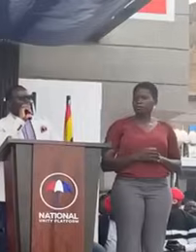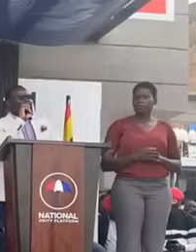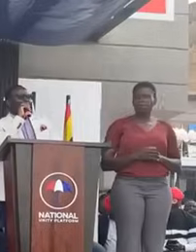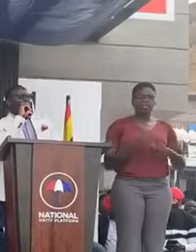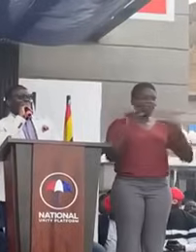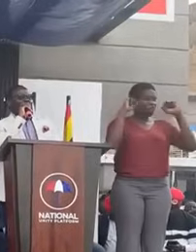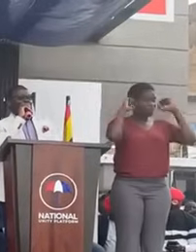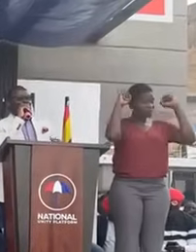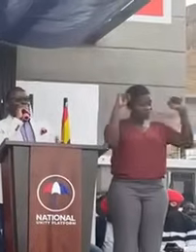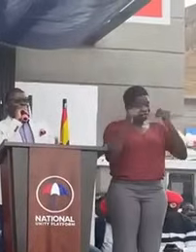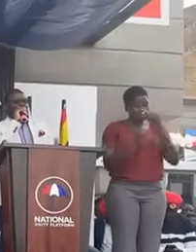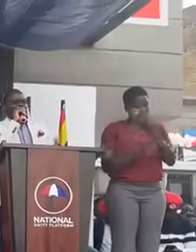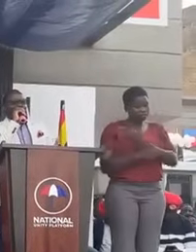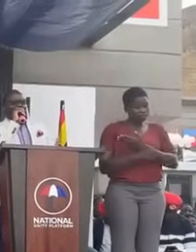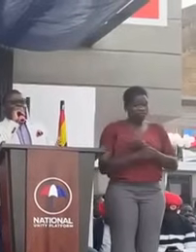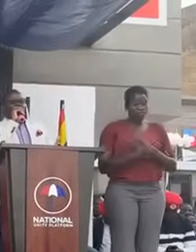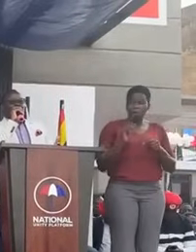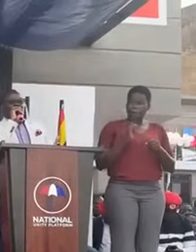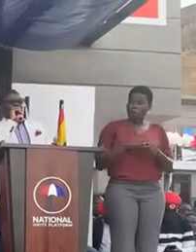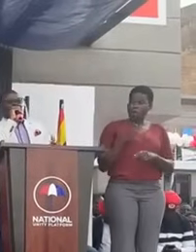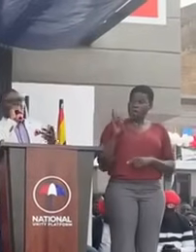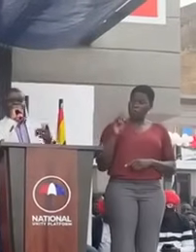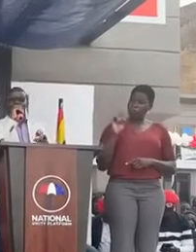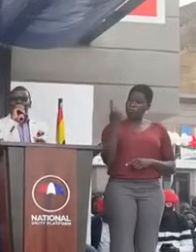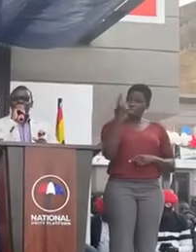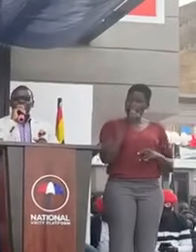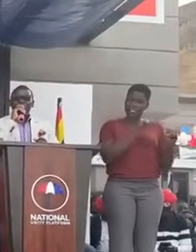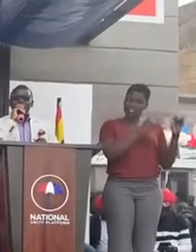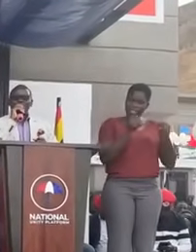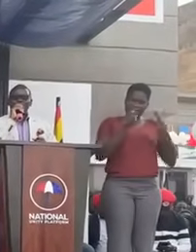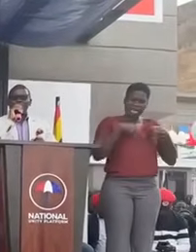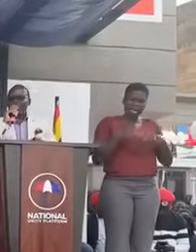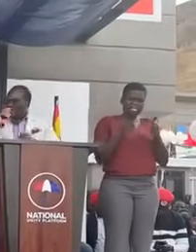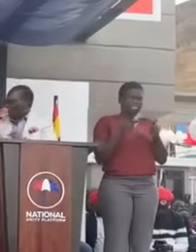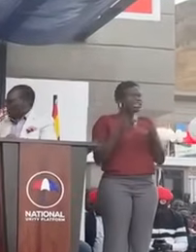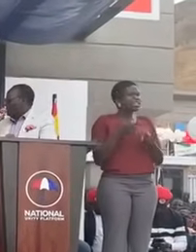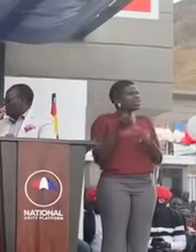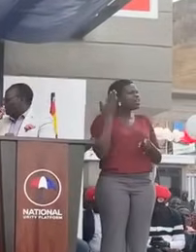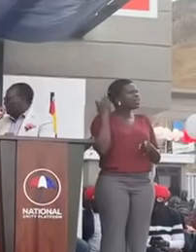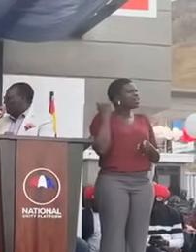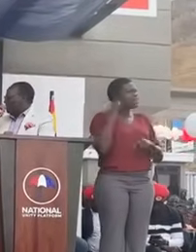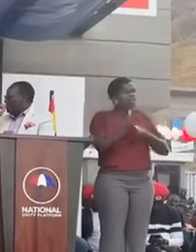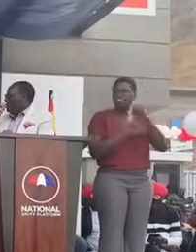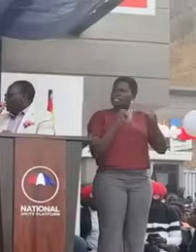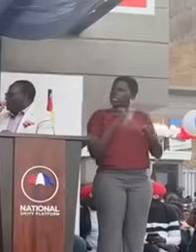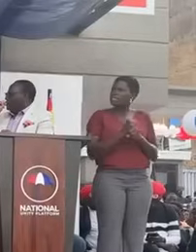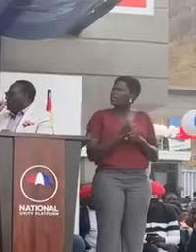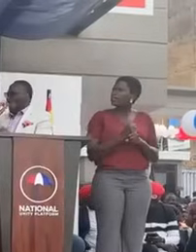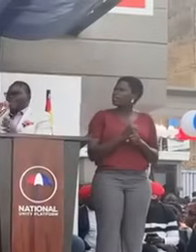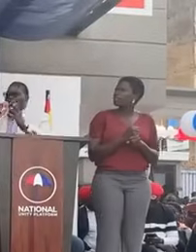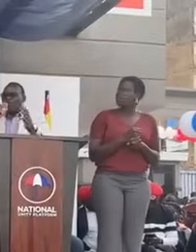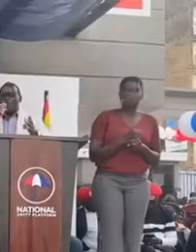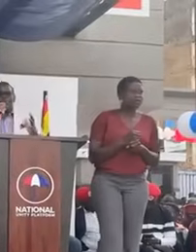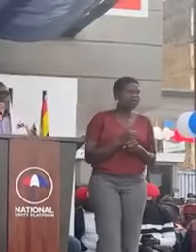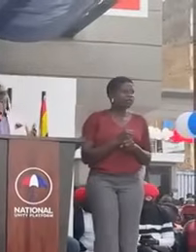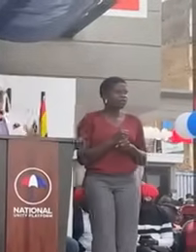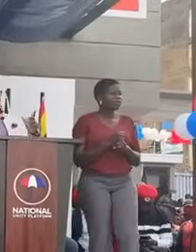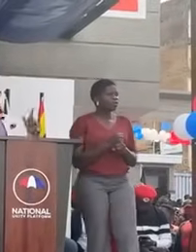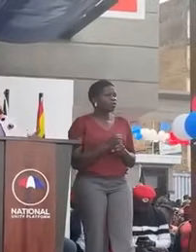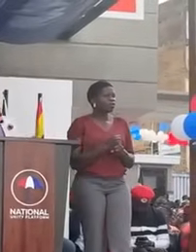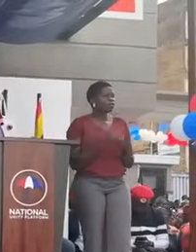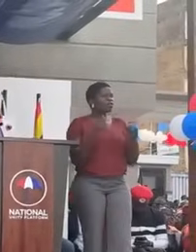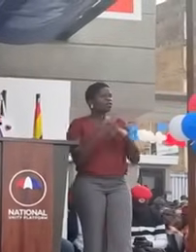Mr. President, when you first invited us here sometime last year, to make it known